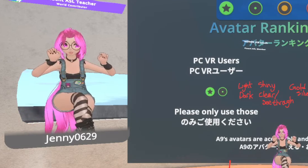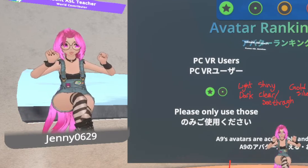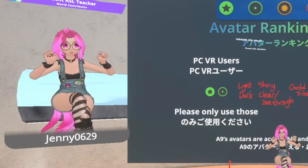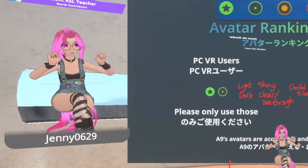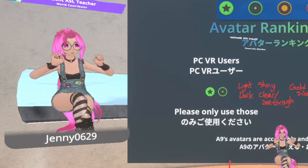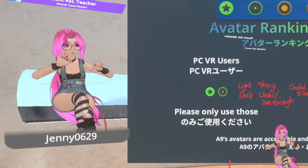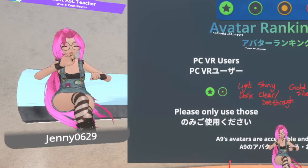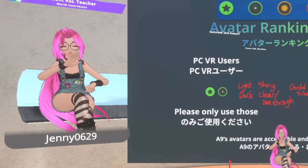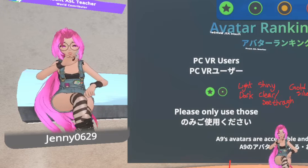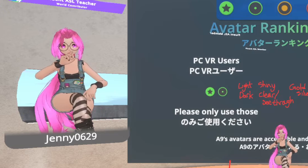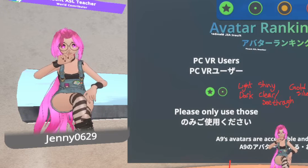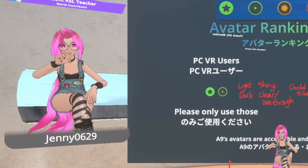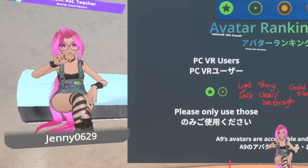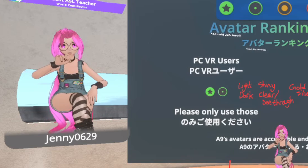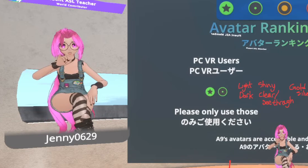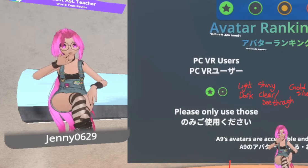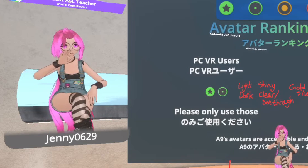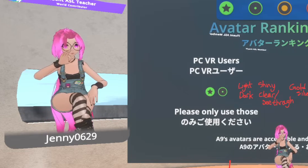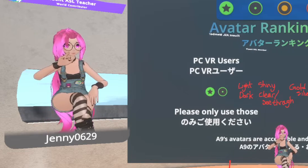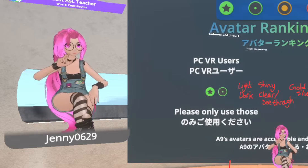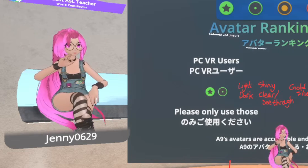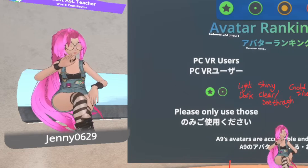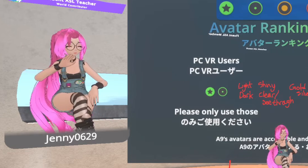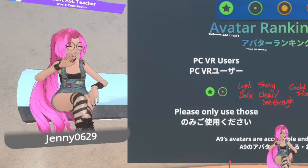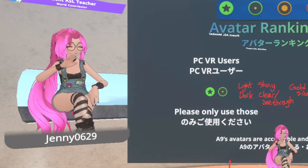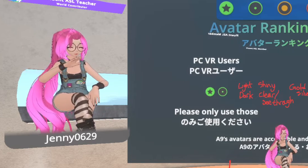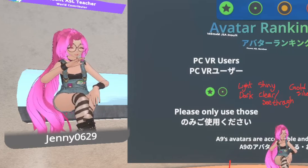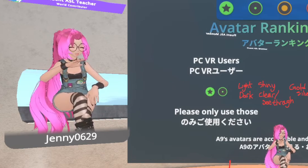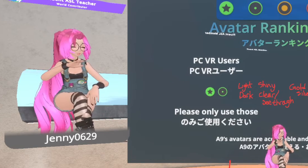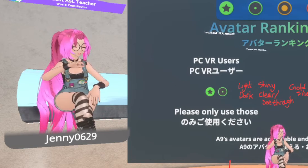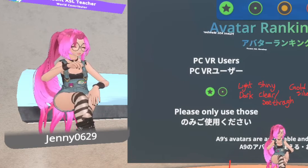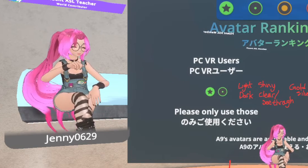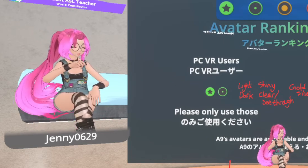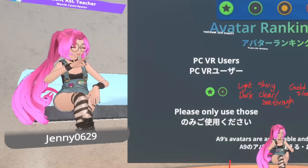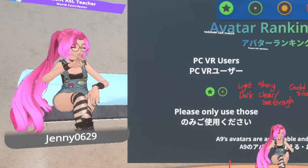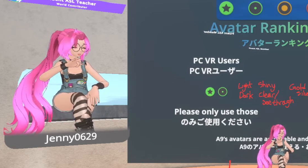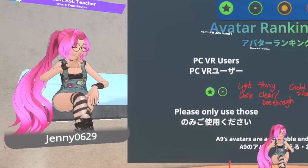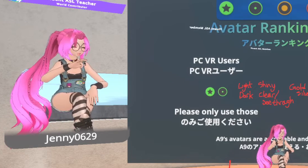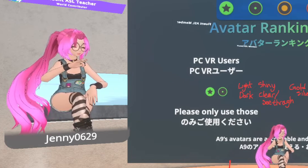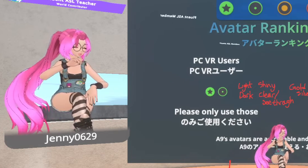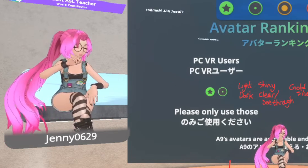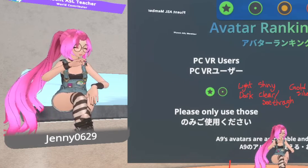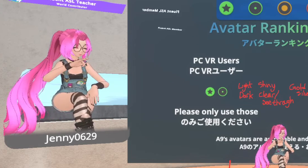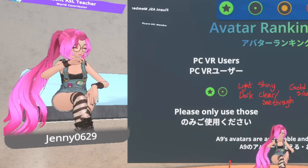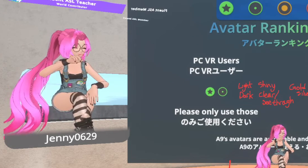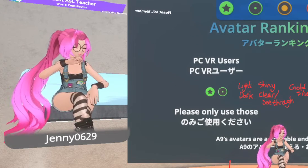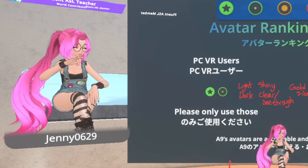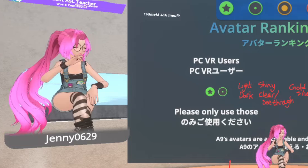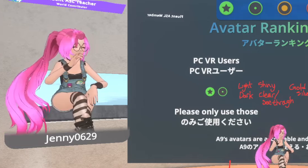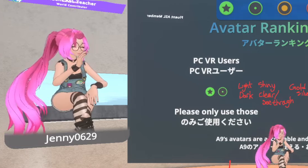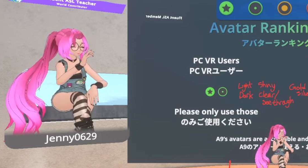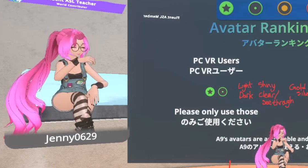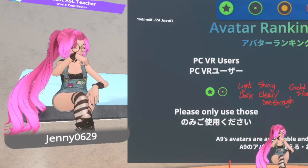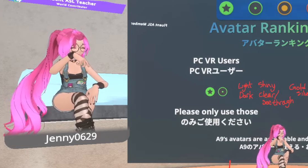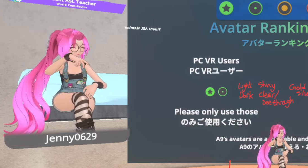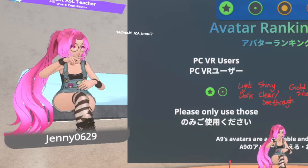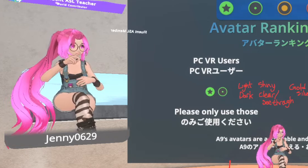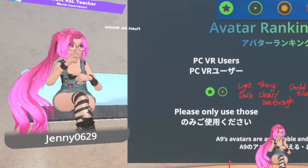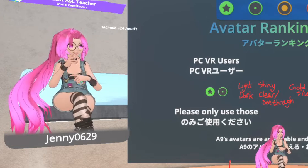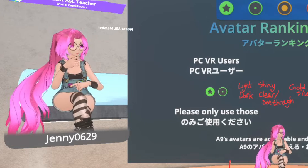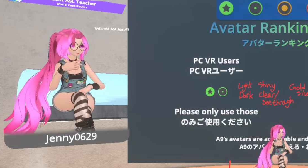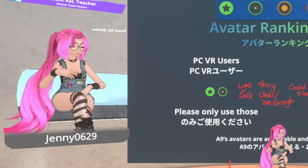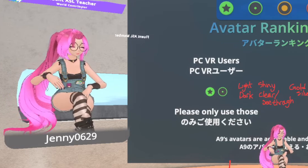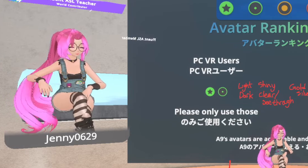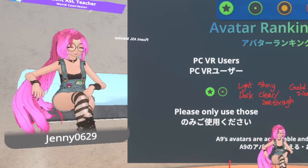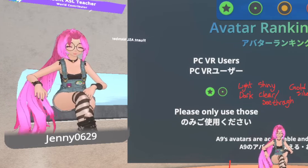There is no sign? Oh yeah, you just fingerspell. Yeah, okay. We all fingerspell it. Fingerspell.